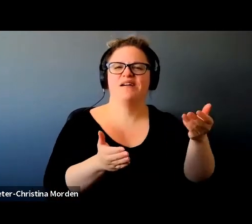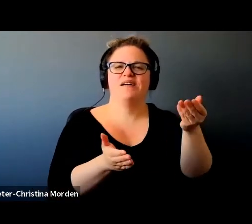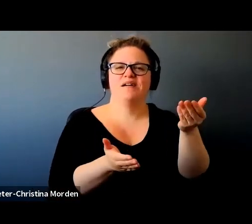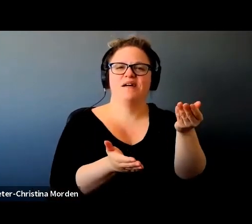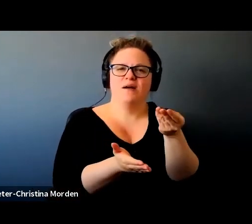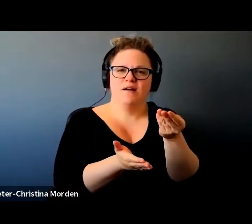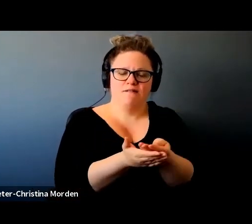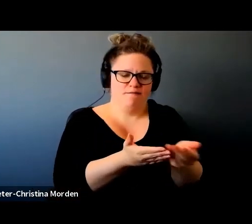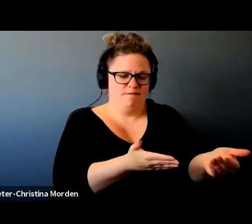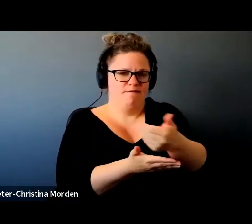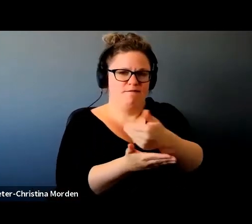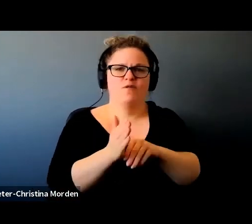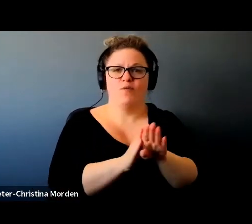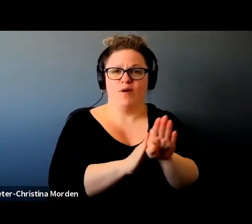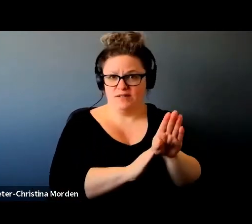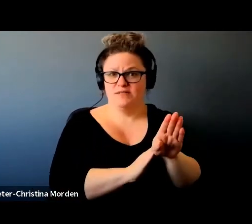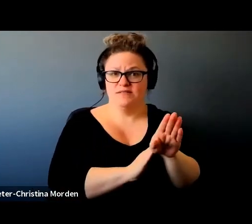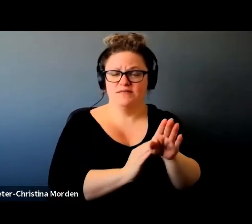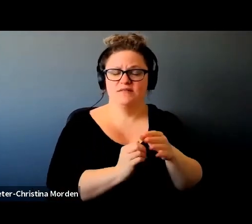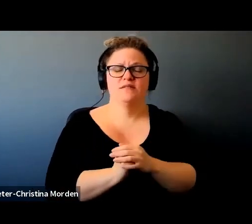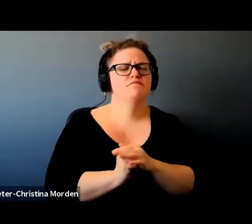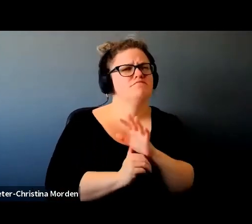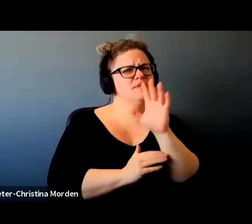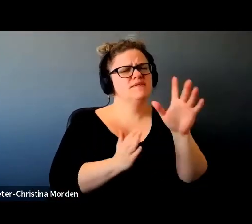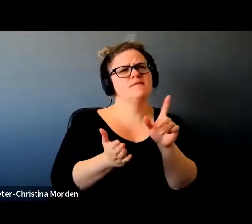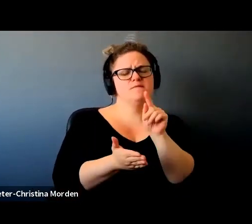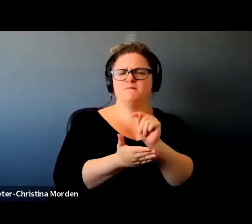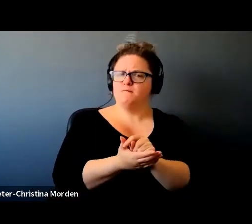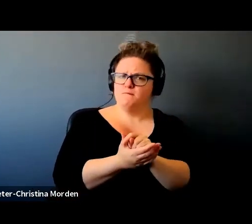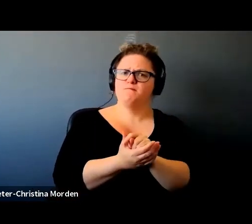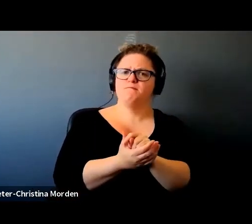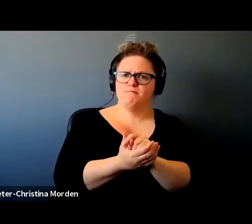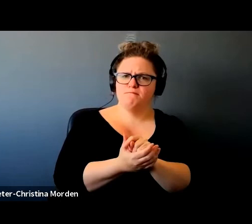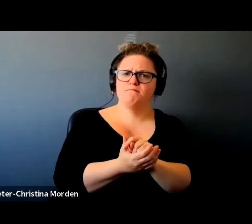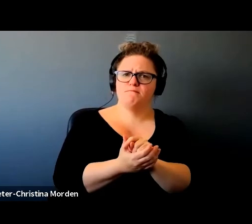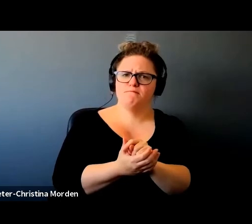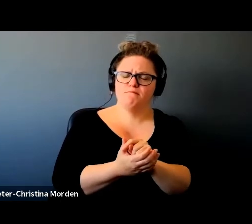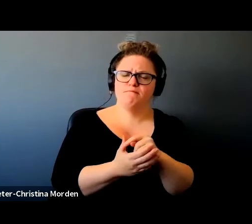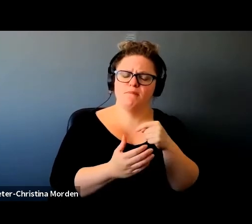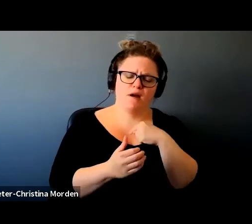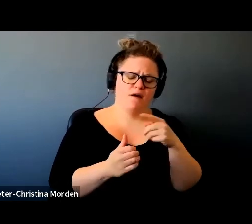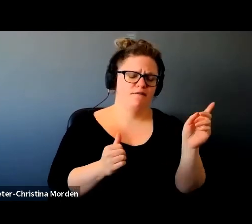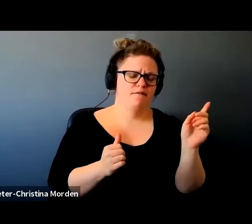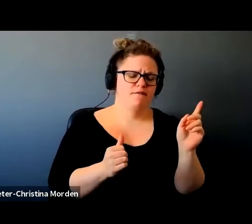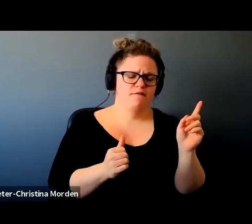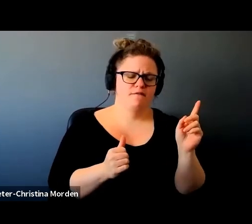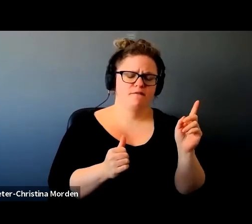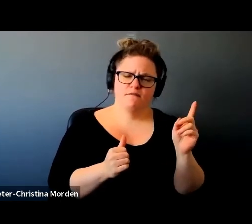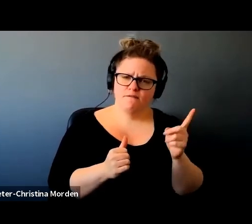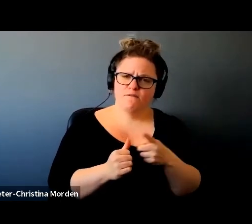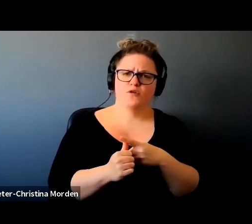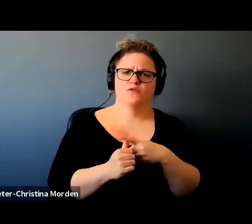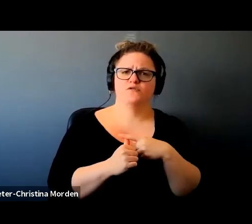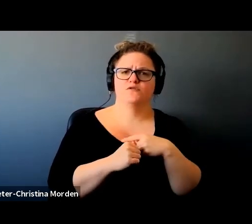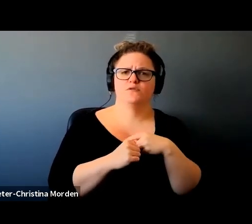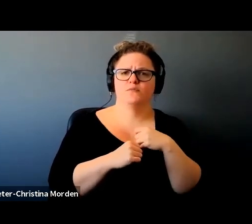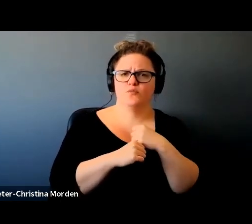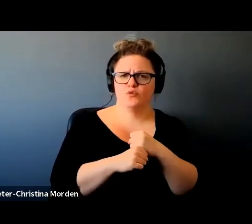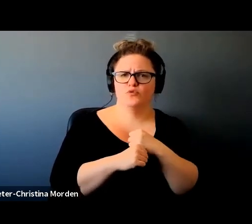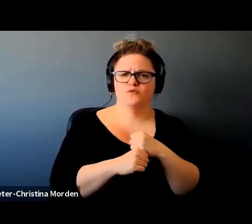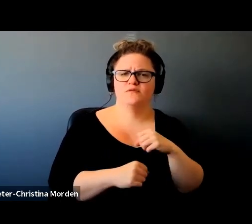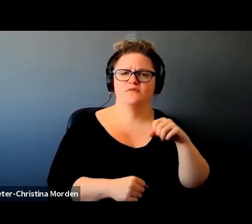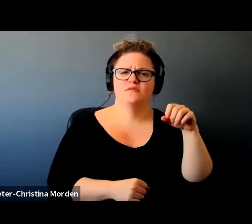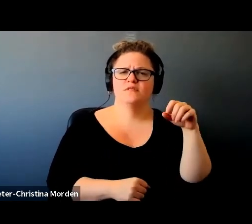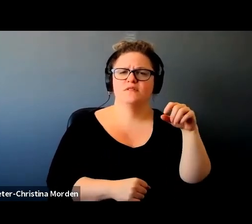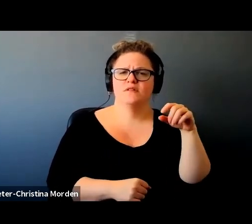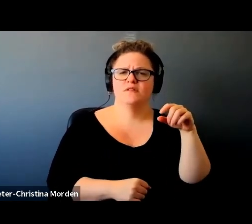the doors open. And at that time, I first produced what became a gala fundraiser,